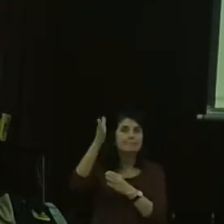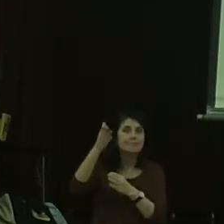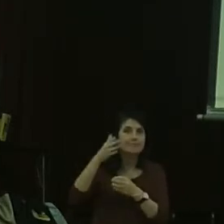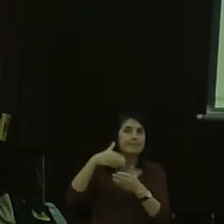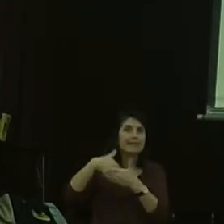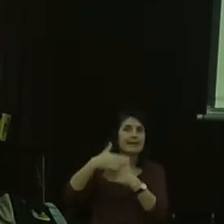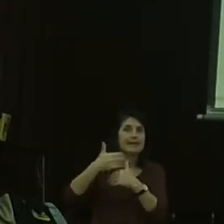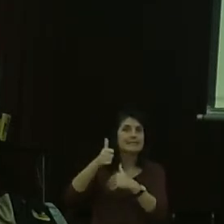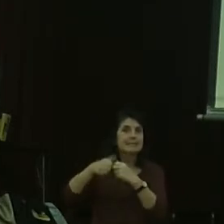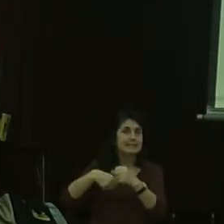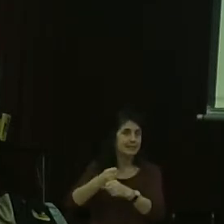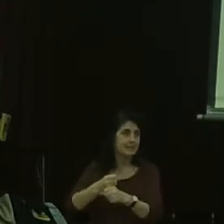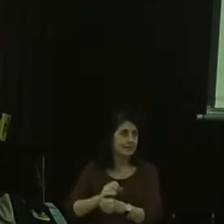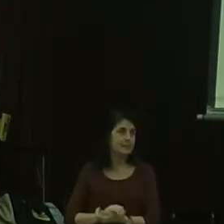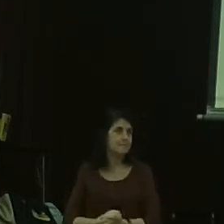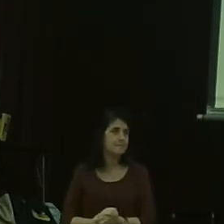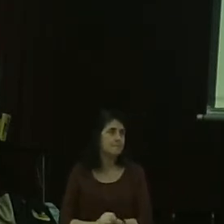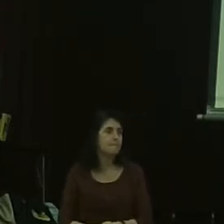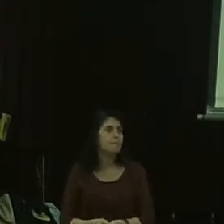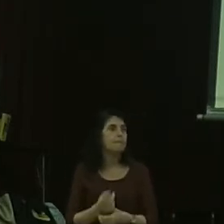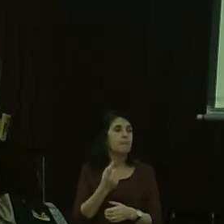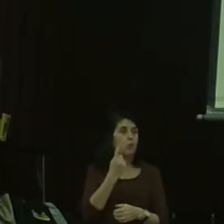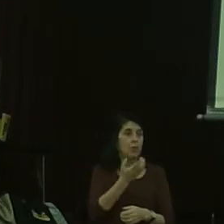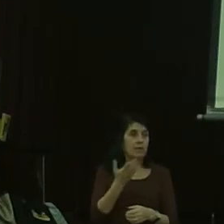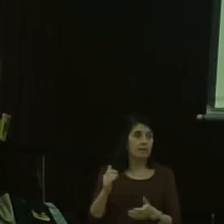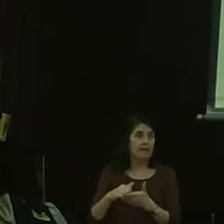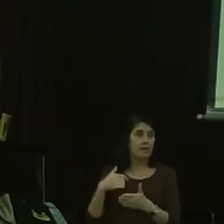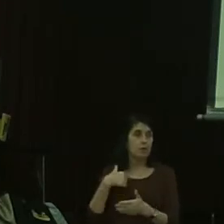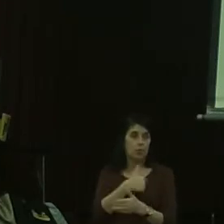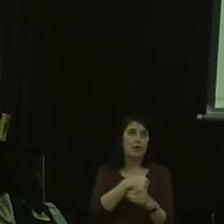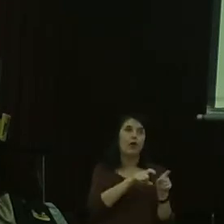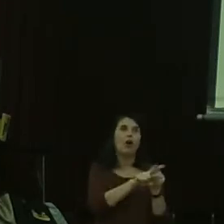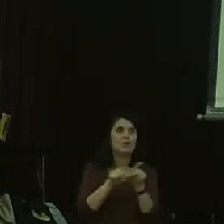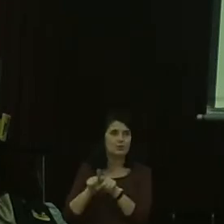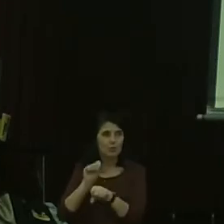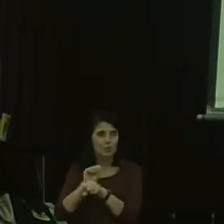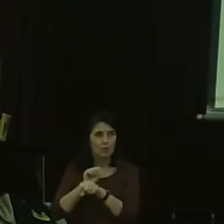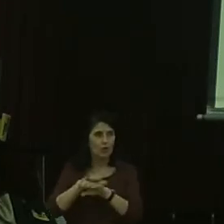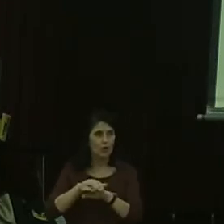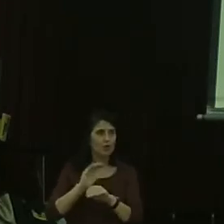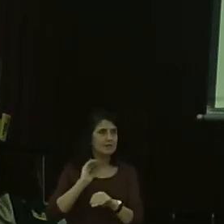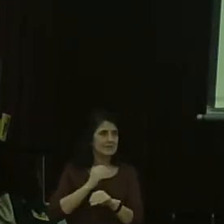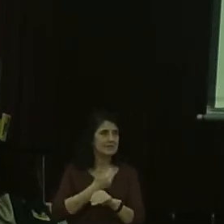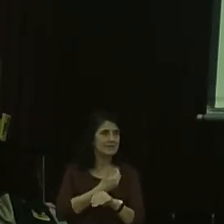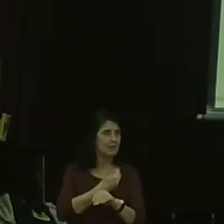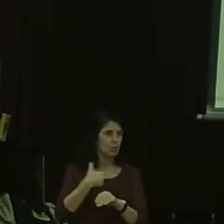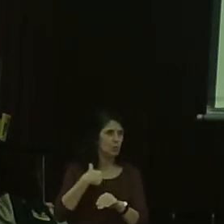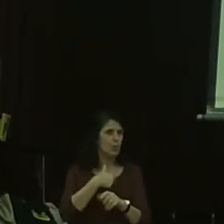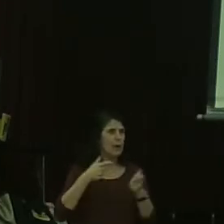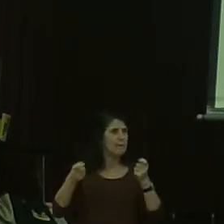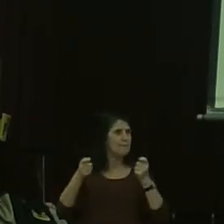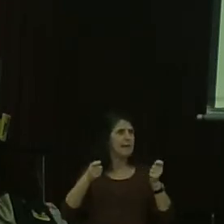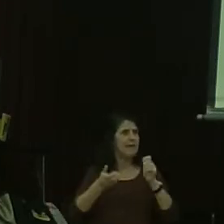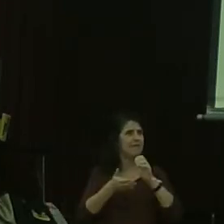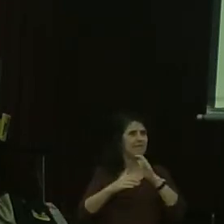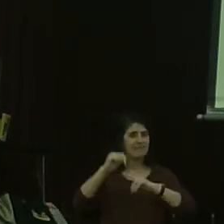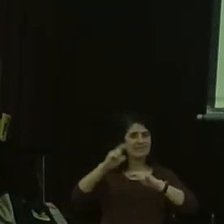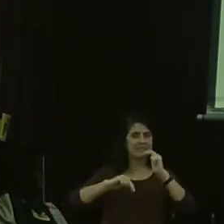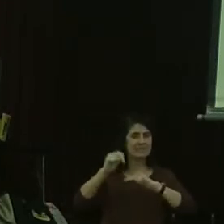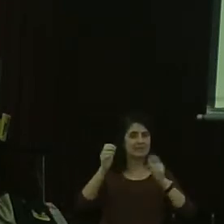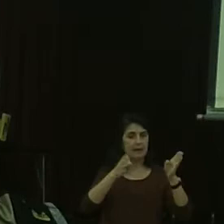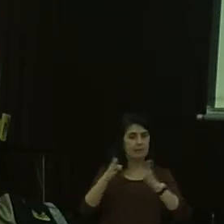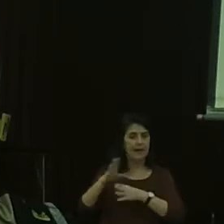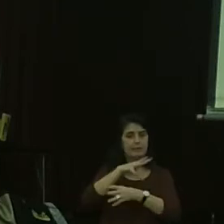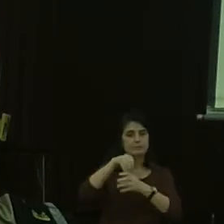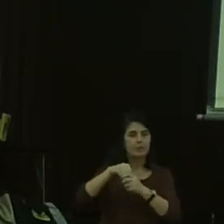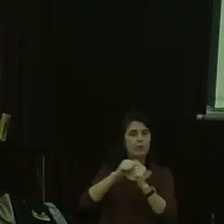So one of the things that we are also working on is our planner who's managing the facility plan is very engaged in the city